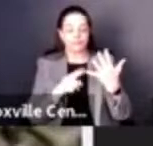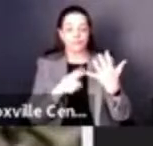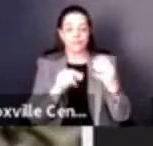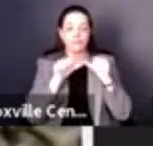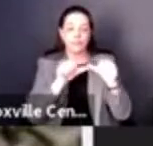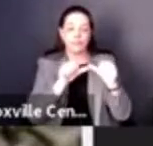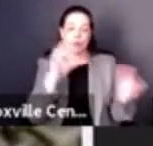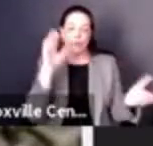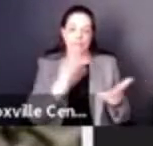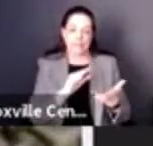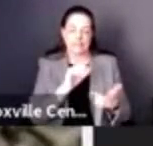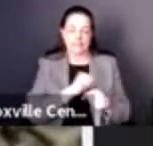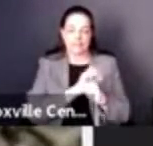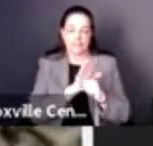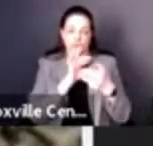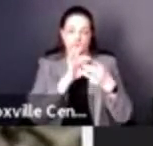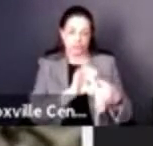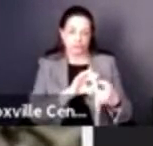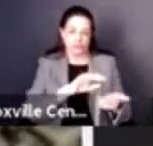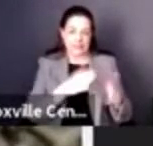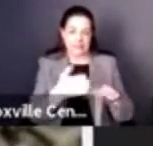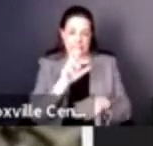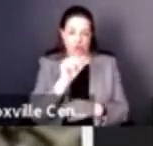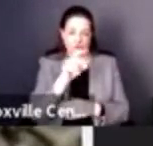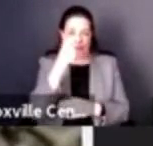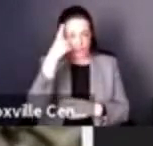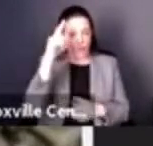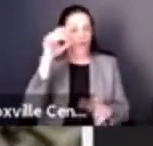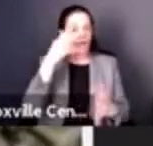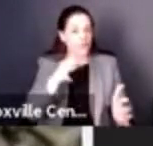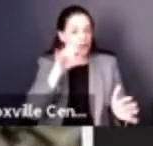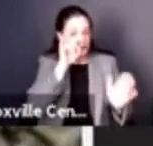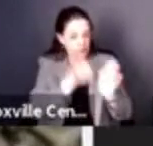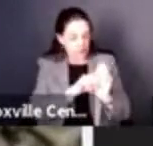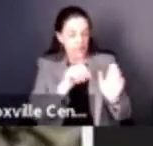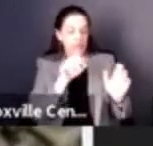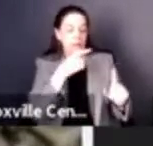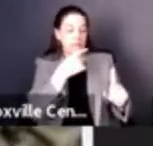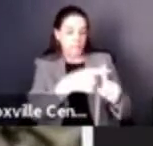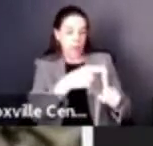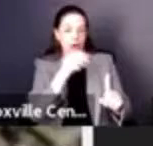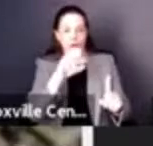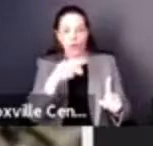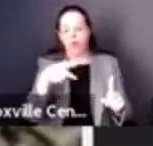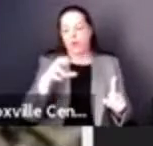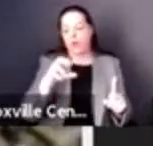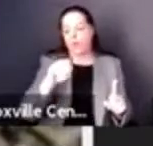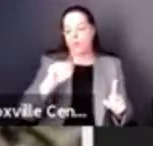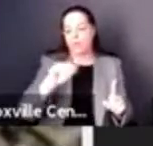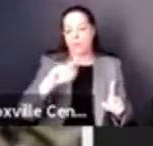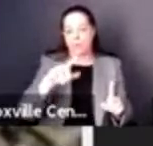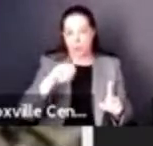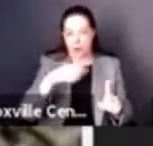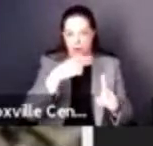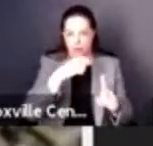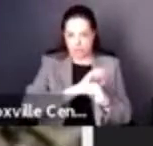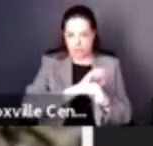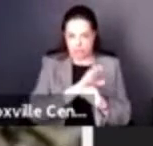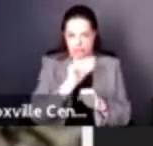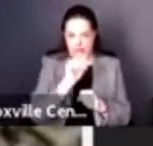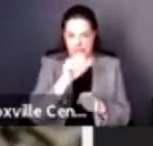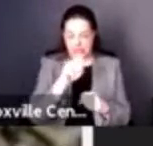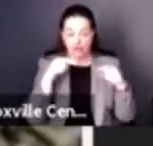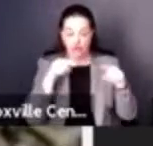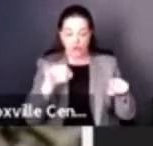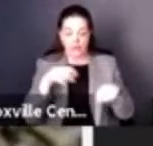sustained or decreased COVID-19 related death rate for identified positive or probable cases. During this time period, we have